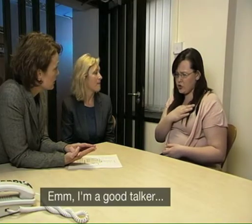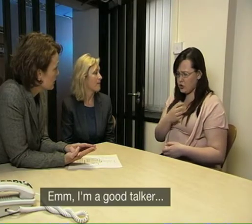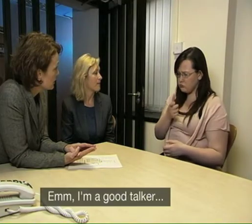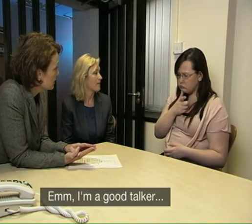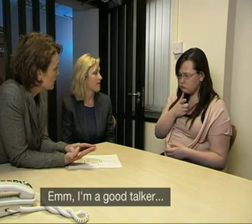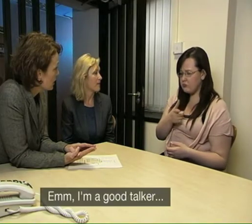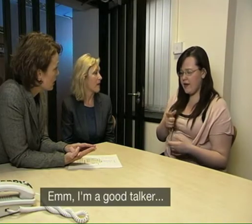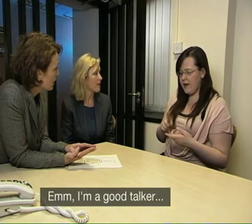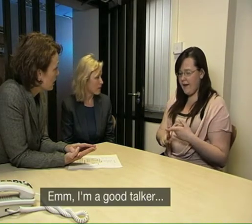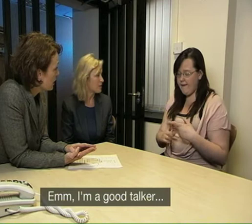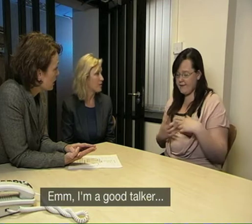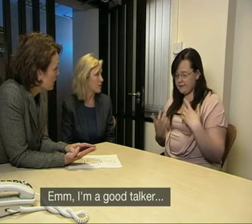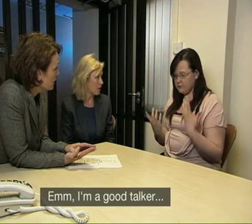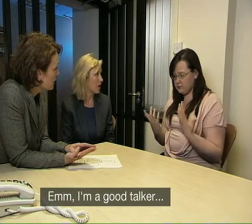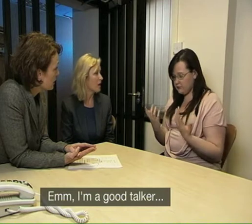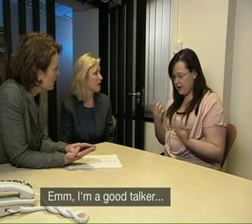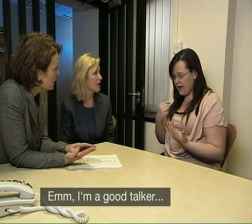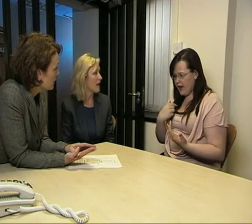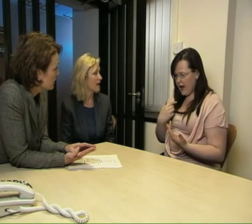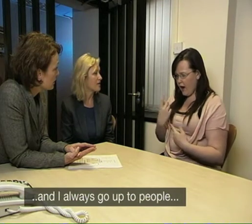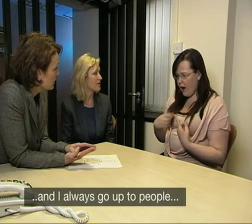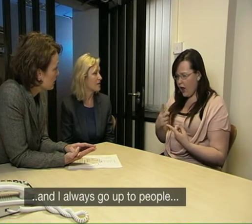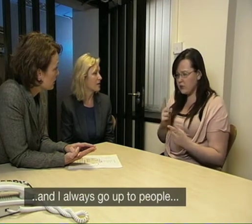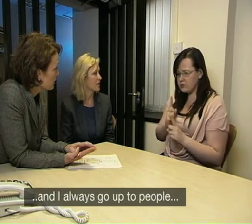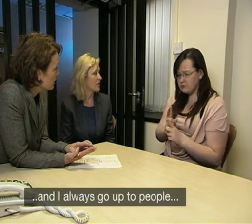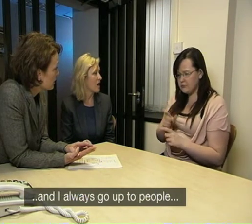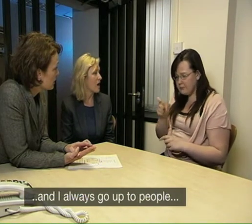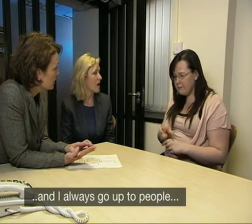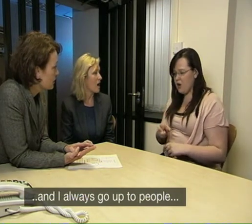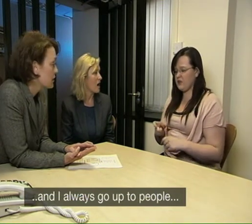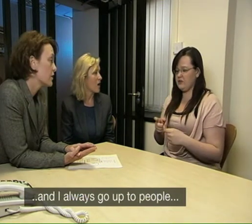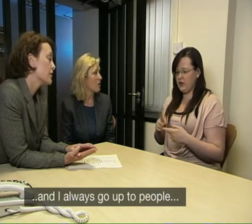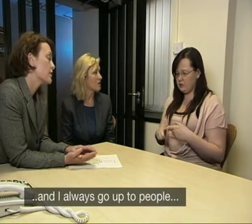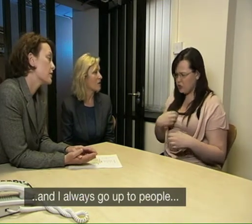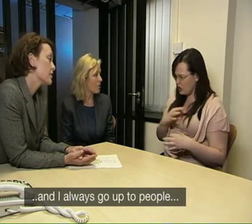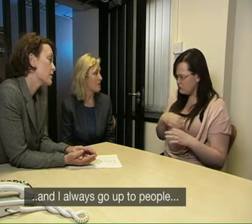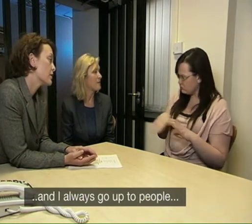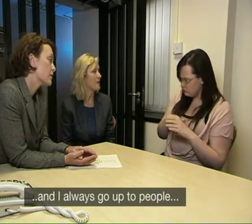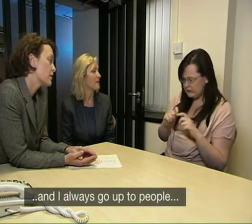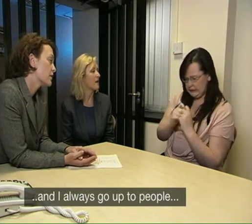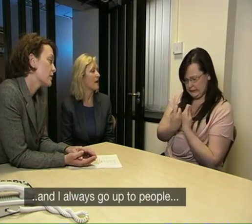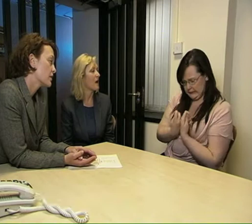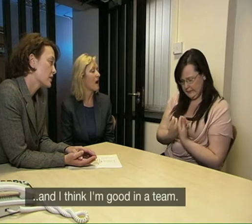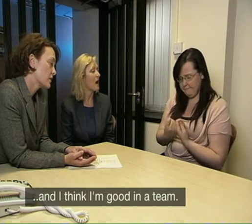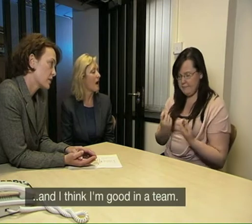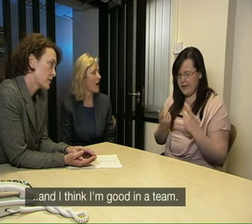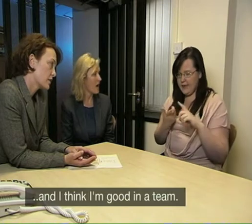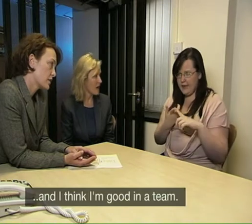I'm a good talker and I always go up to people and